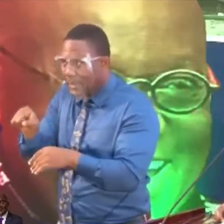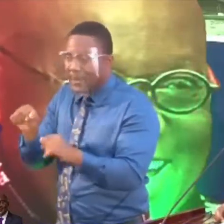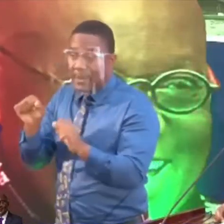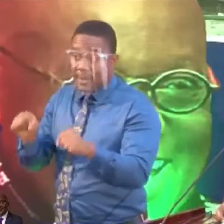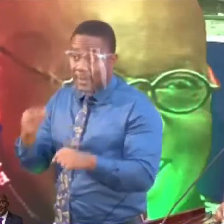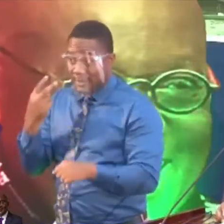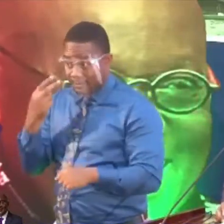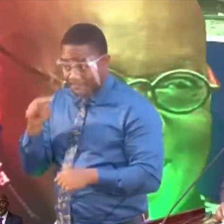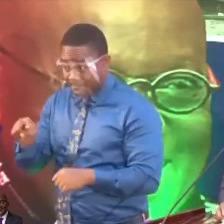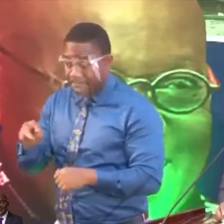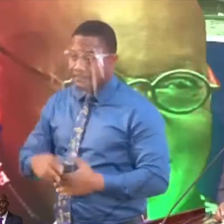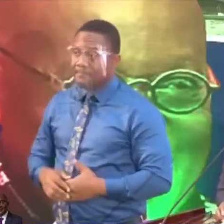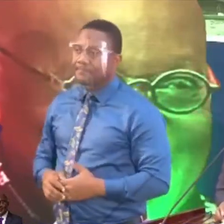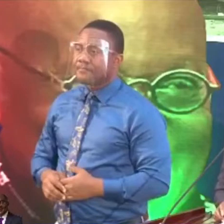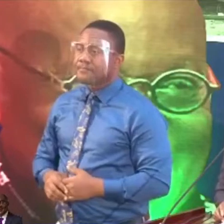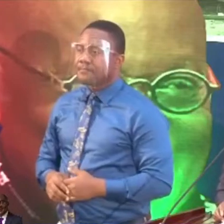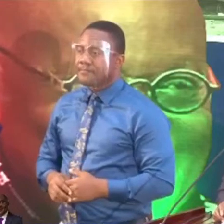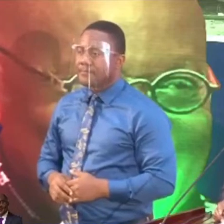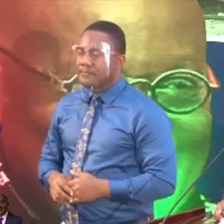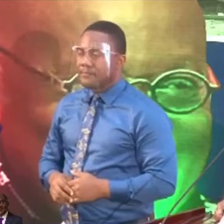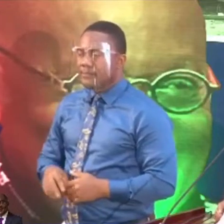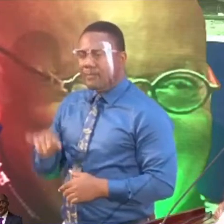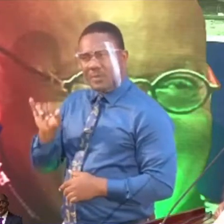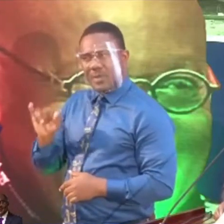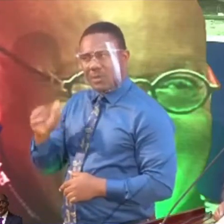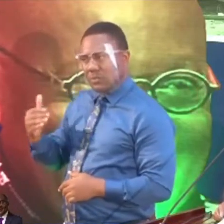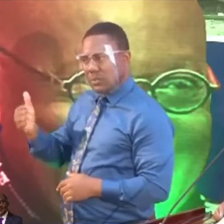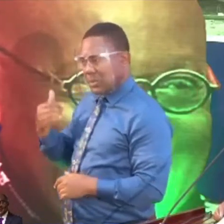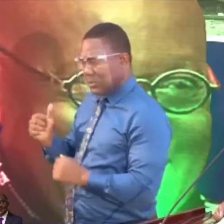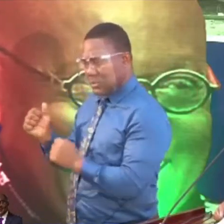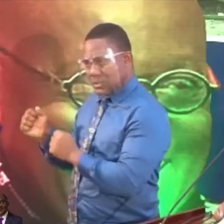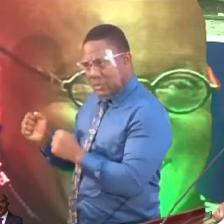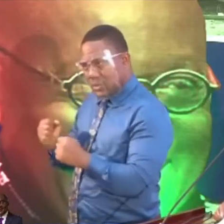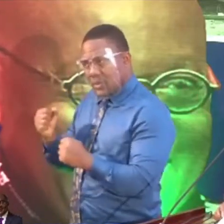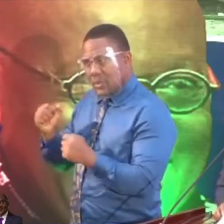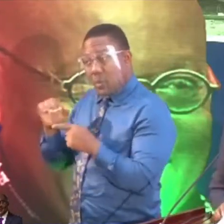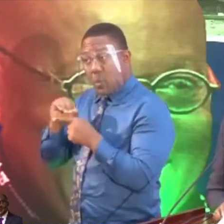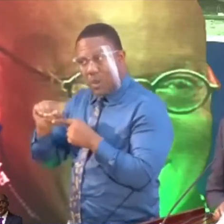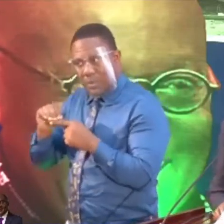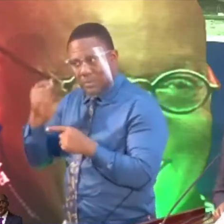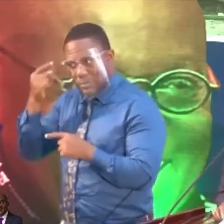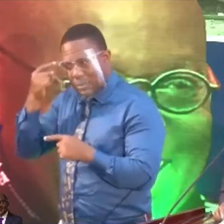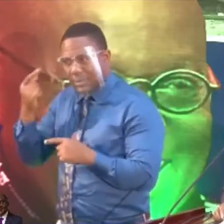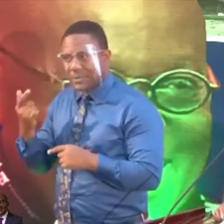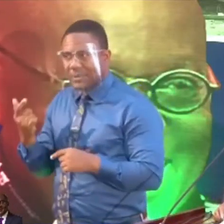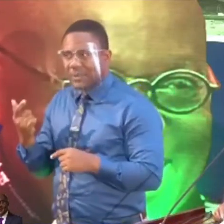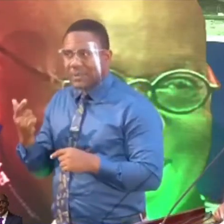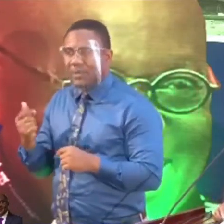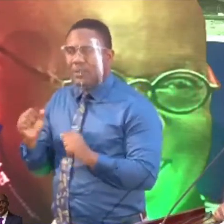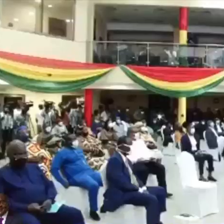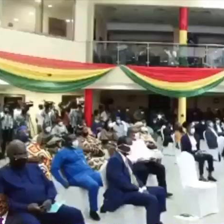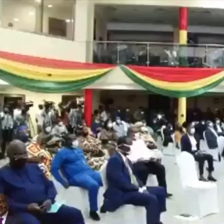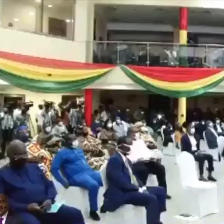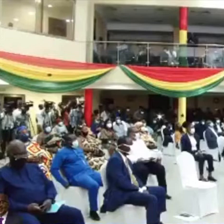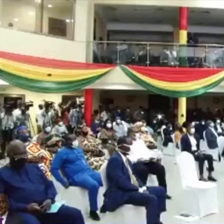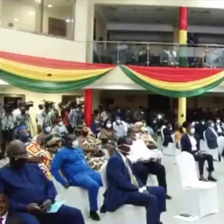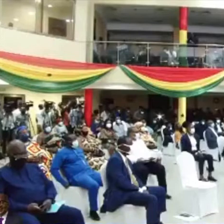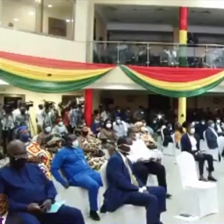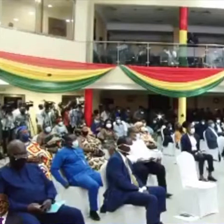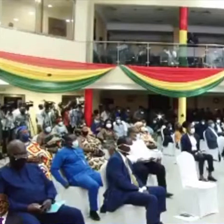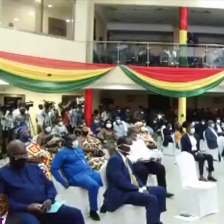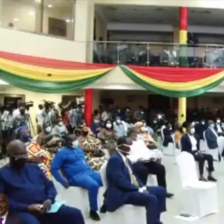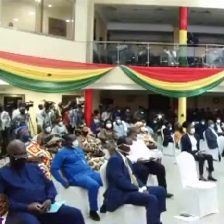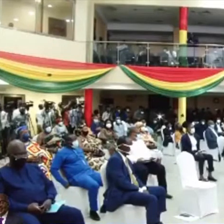this. This is consistent with our strategic orientation to ensure the development of a